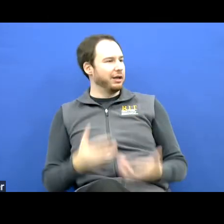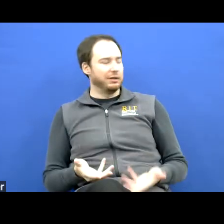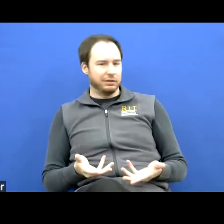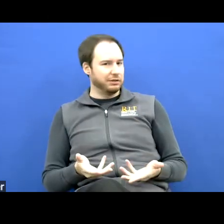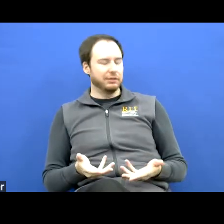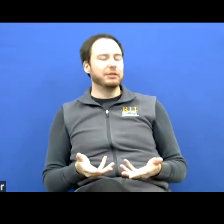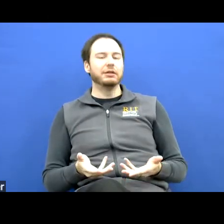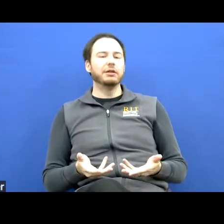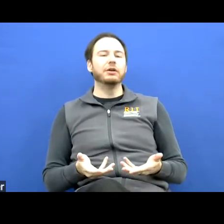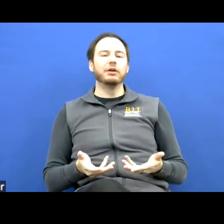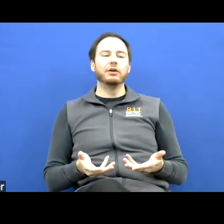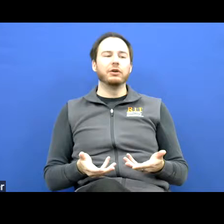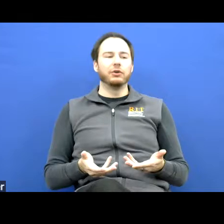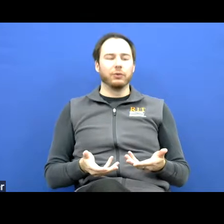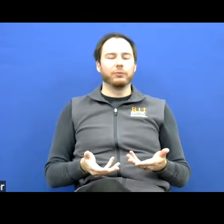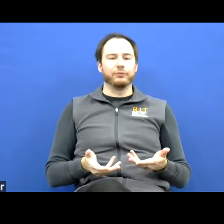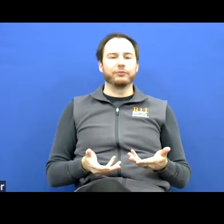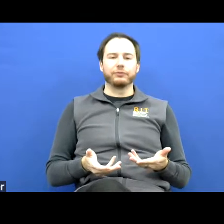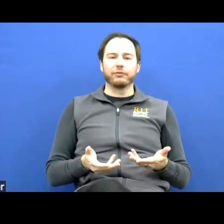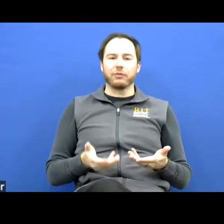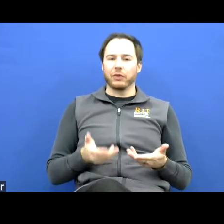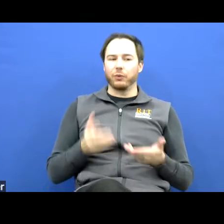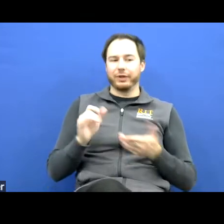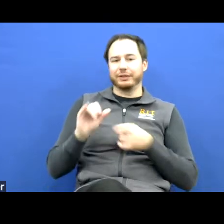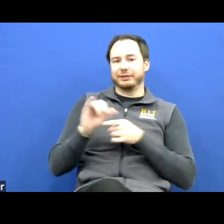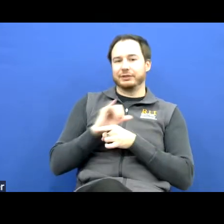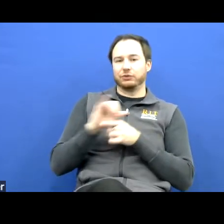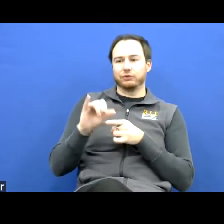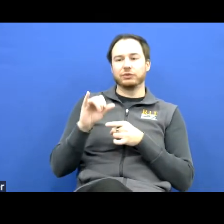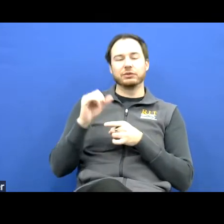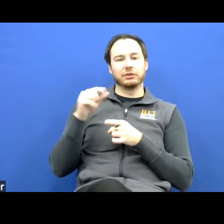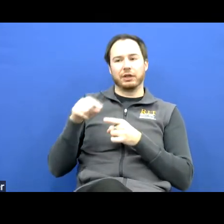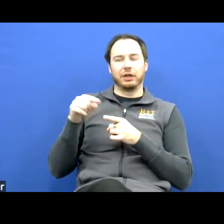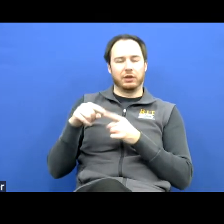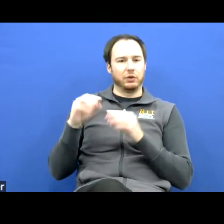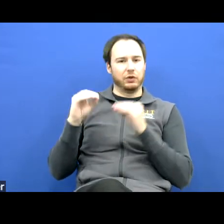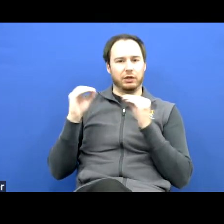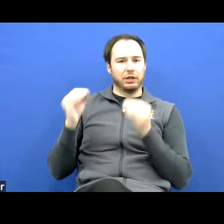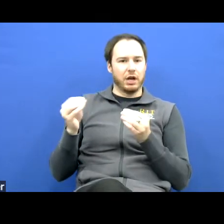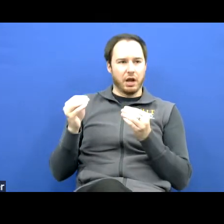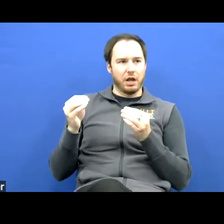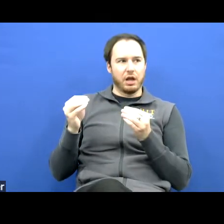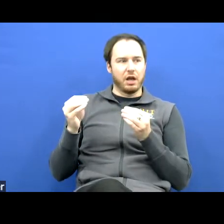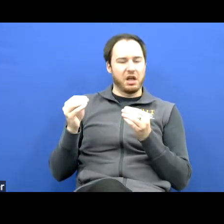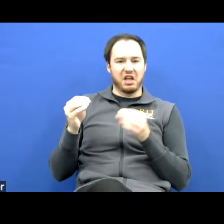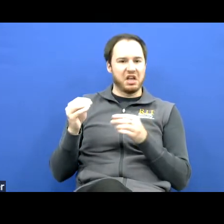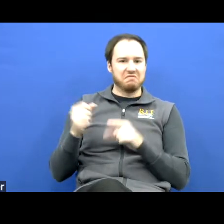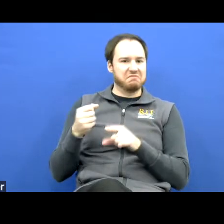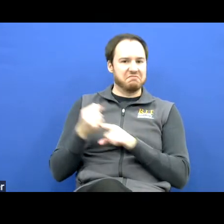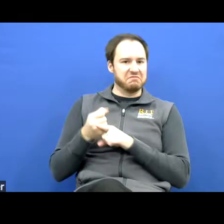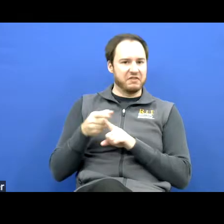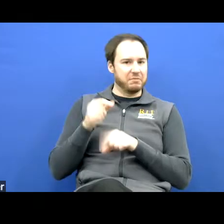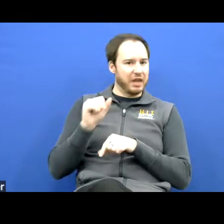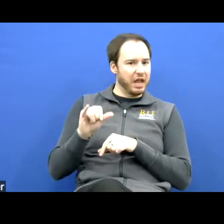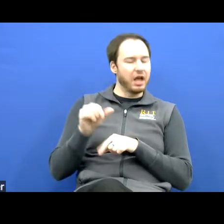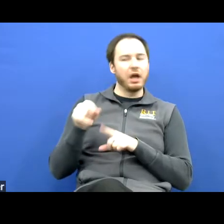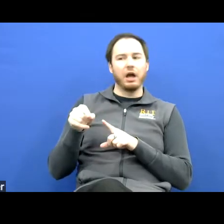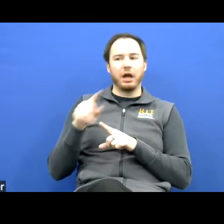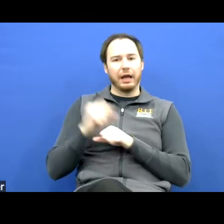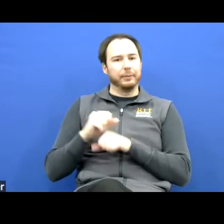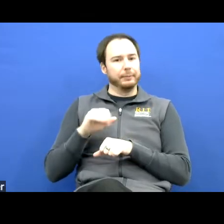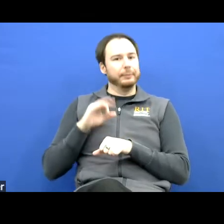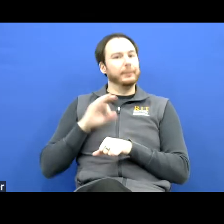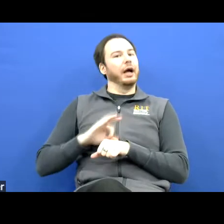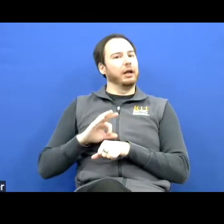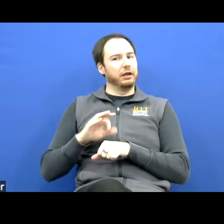And, an industry that not only is not heavily affected by AI, but is actually